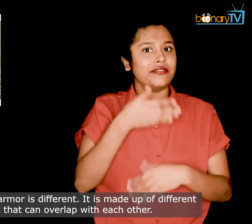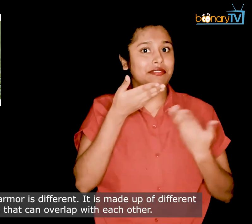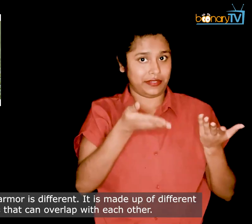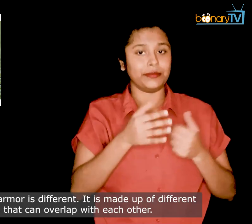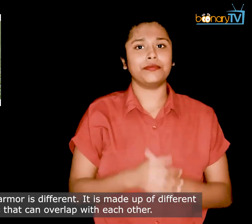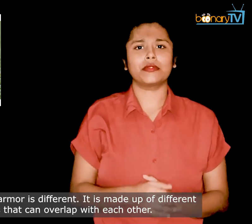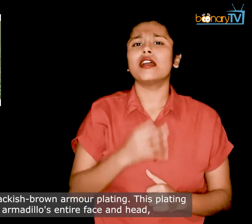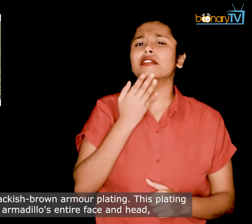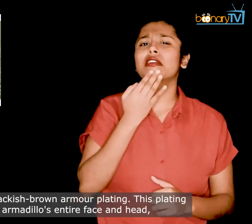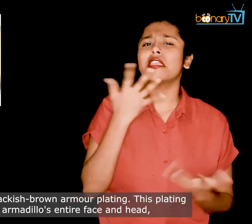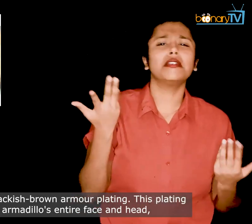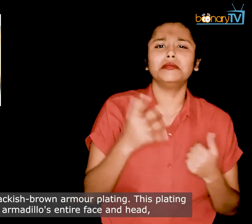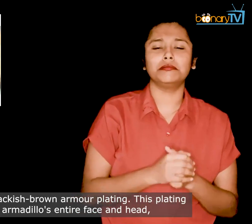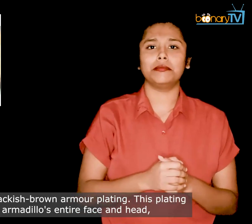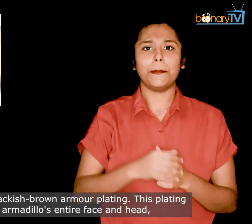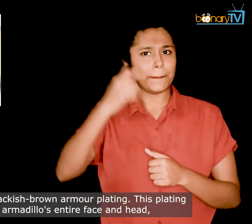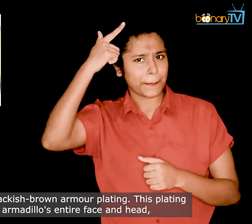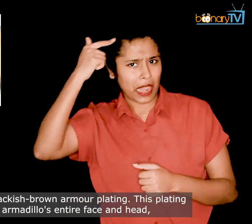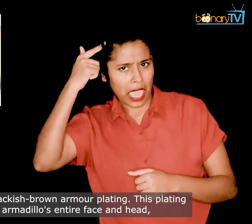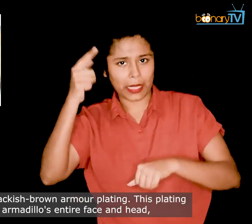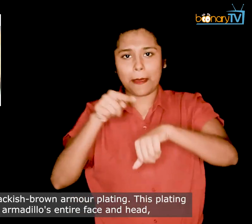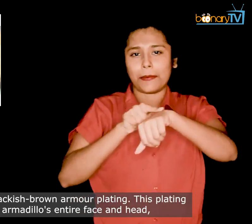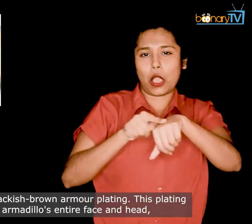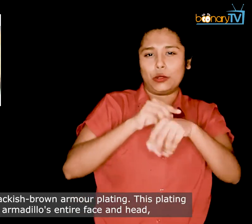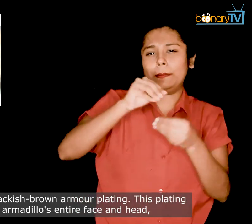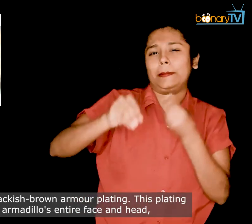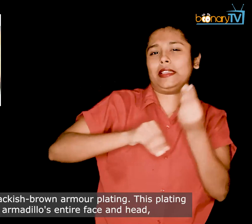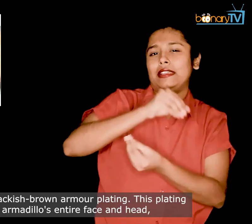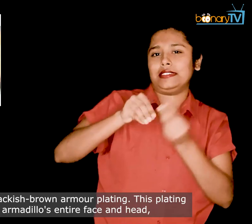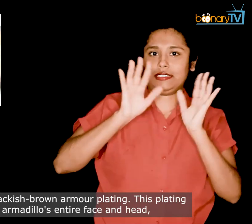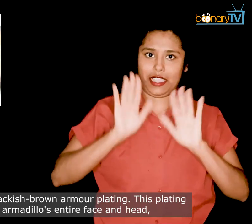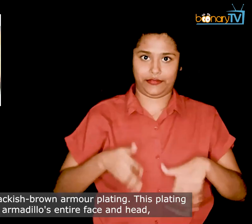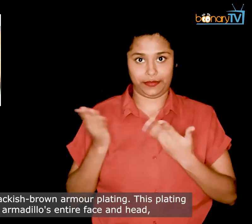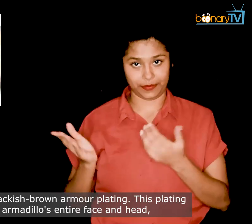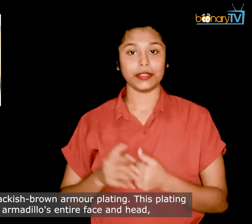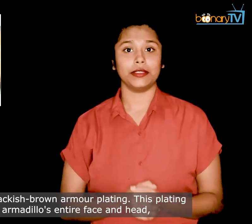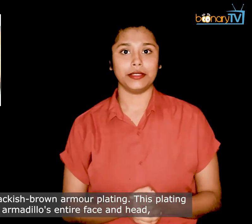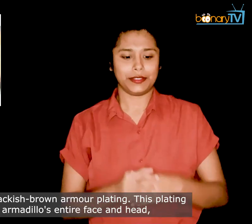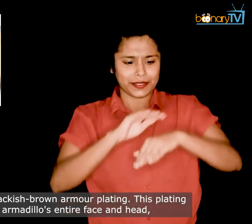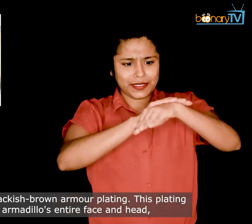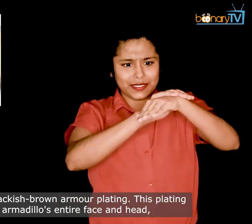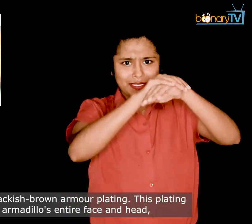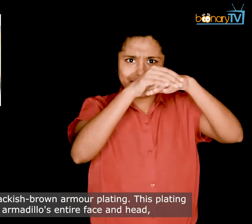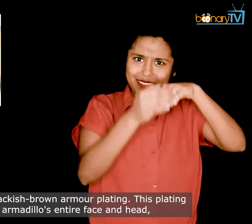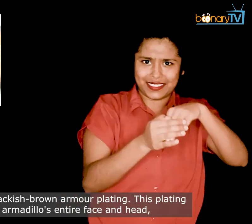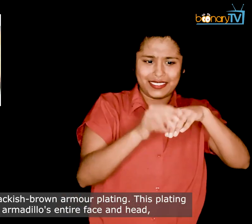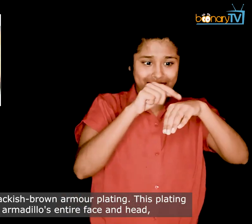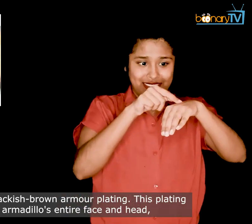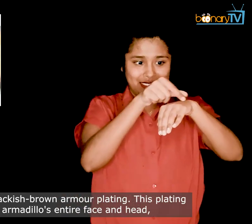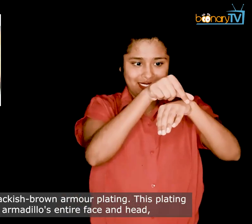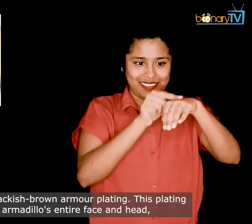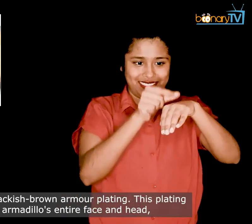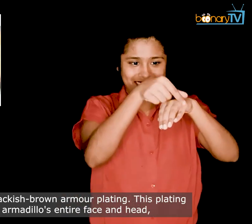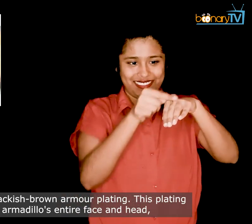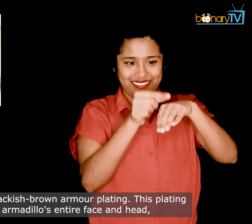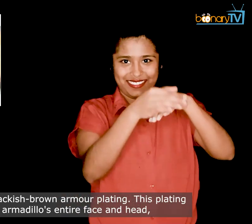It usually has a blackish-brown armor plating. This plating covers the